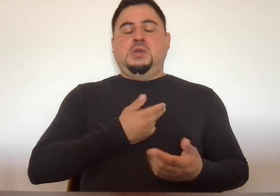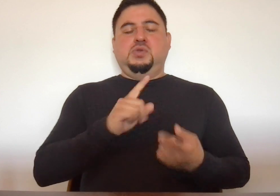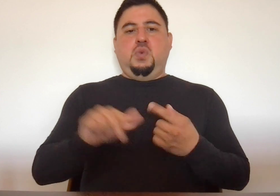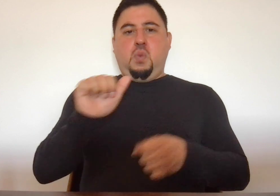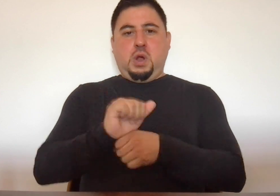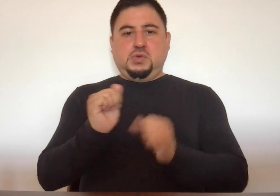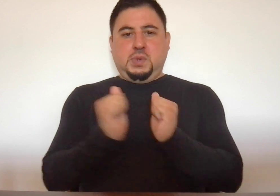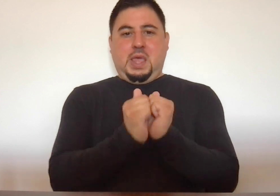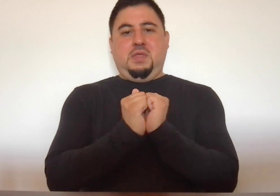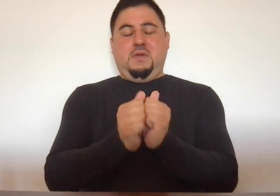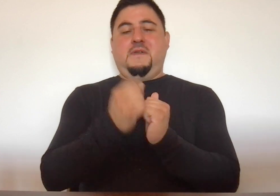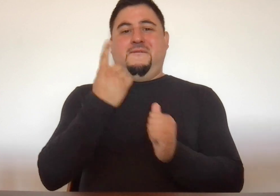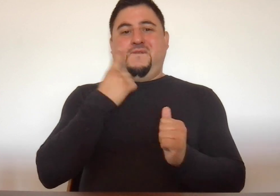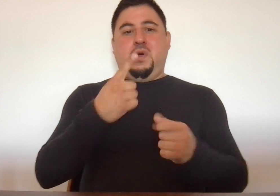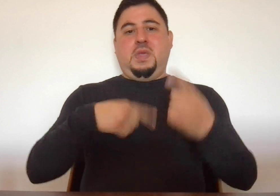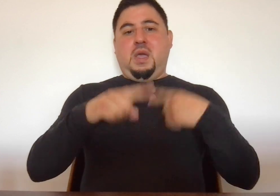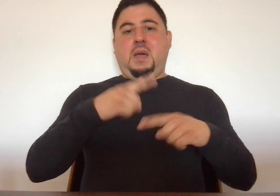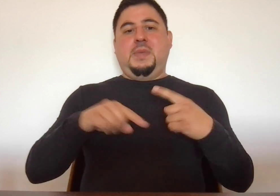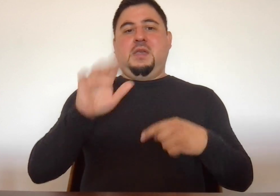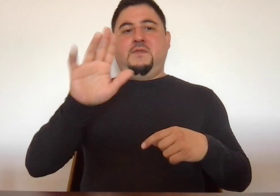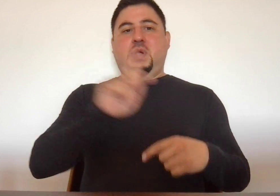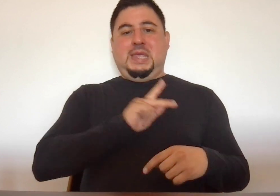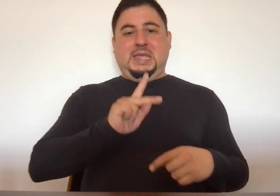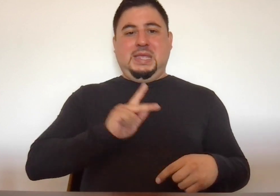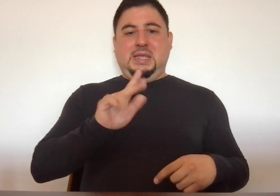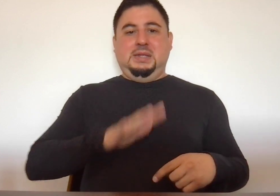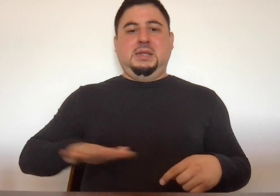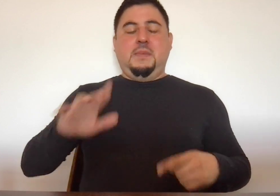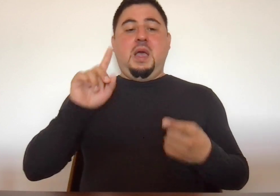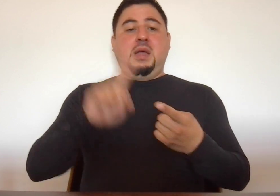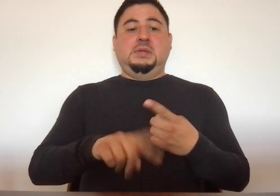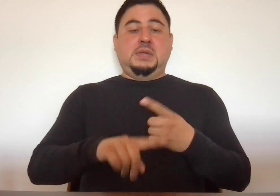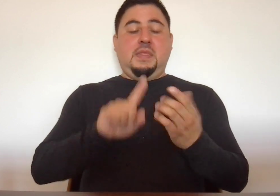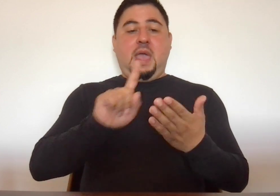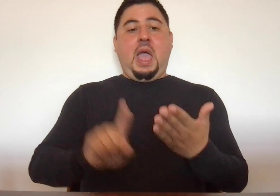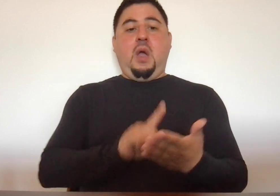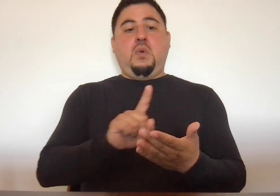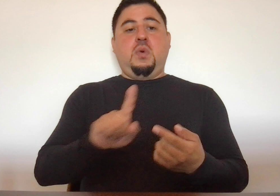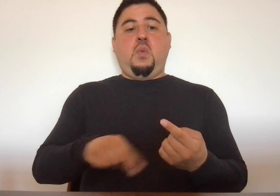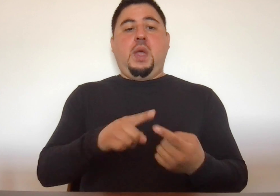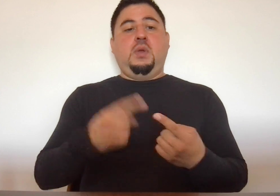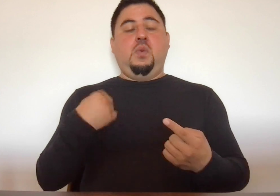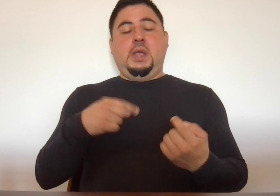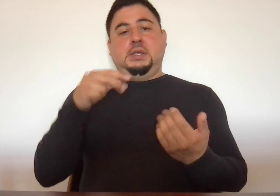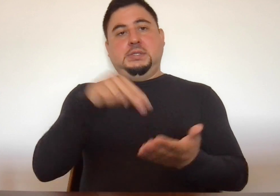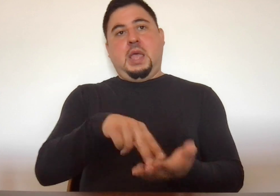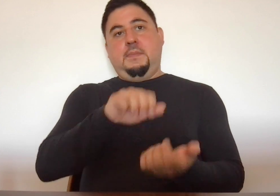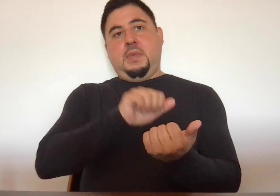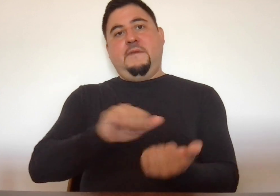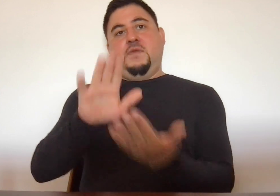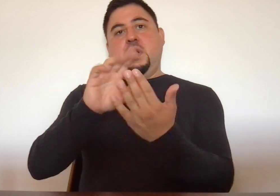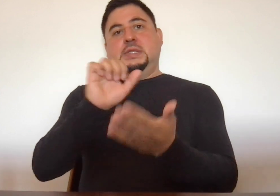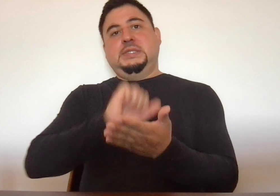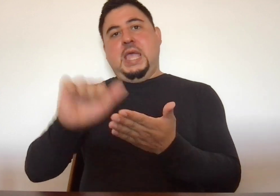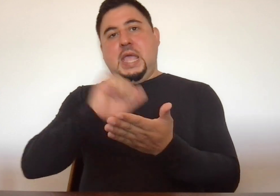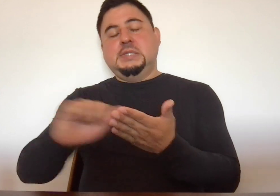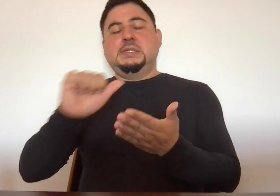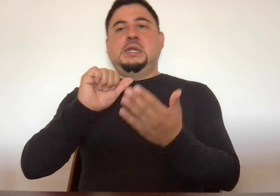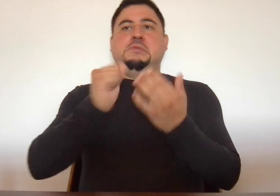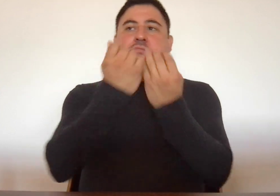together for the coming of your kingdom until the hour when we stand before you, saints among saints, in the hall of